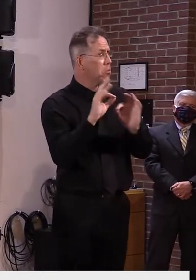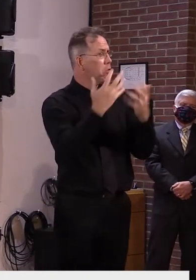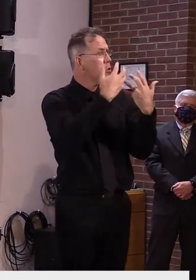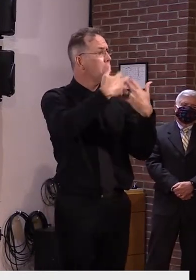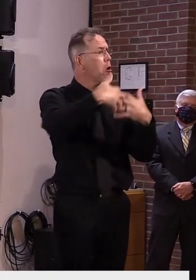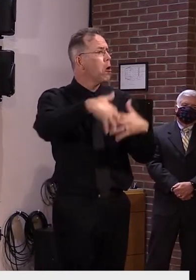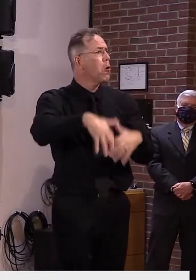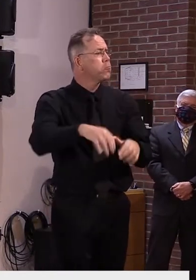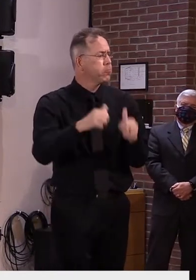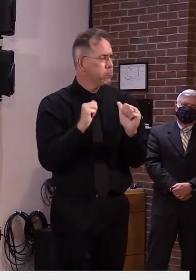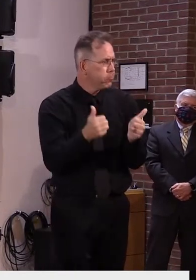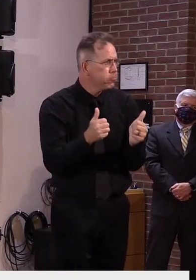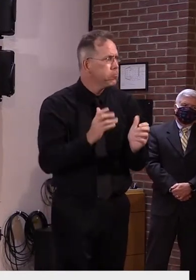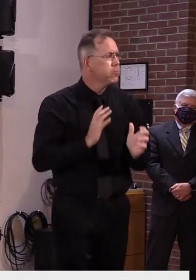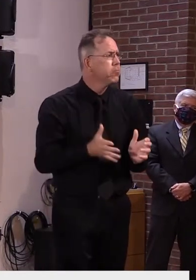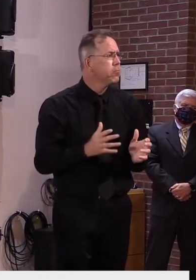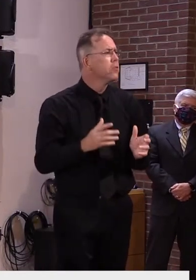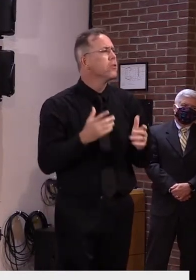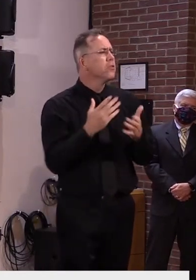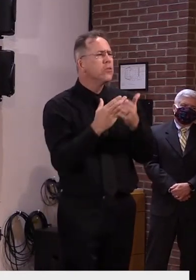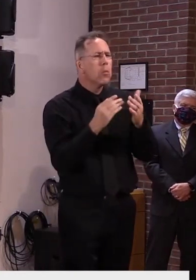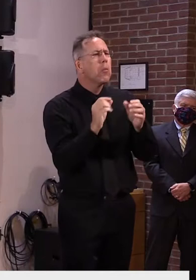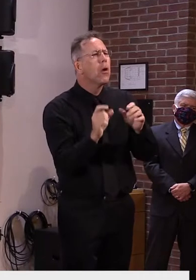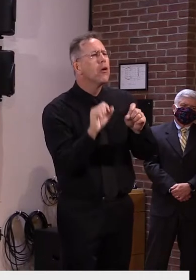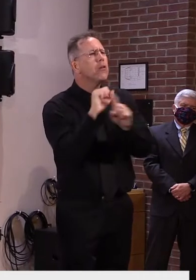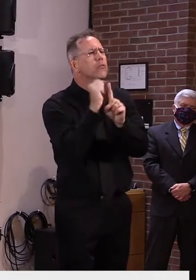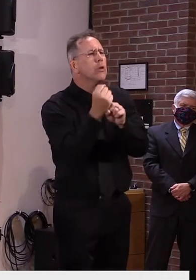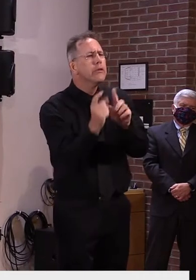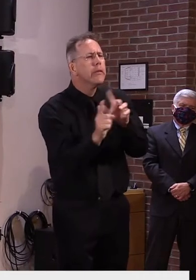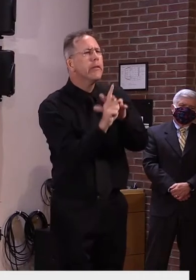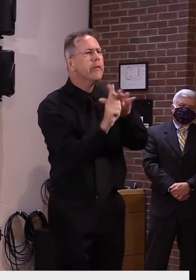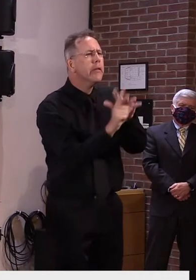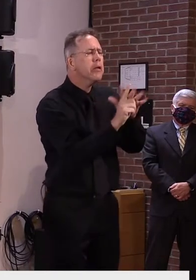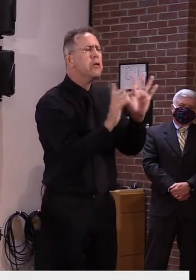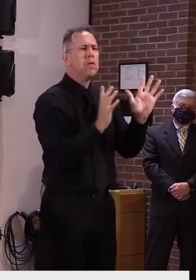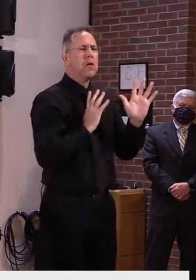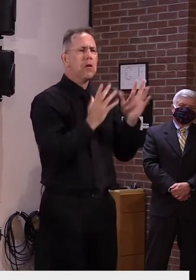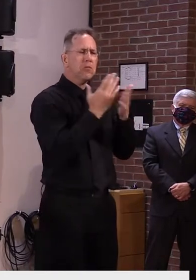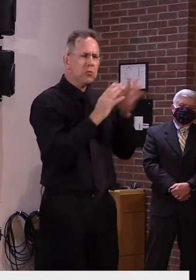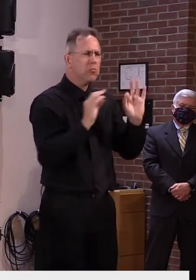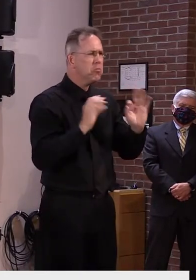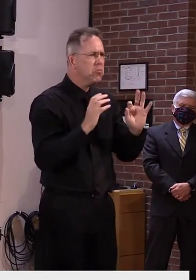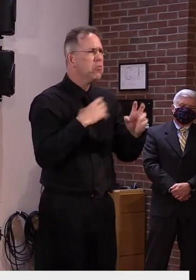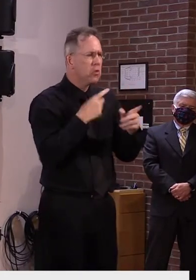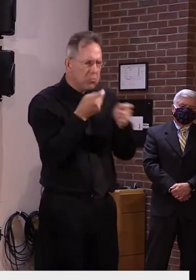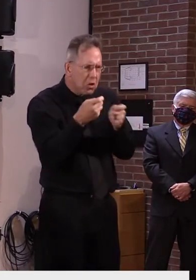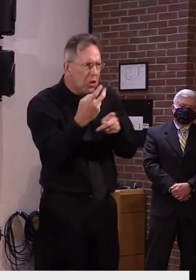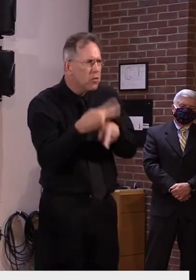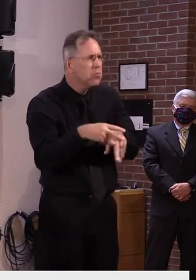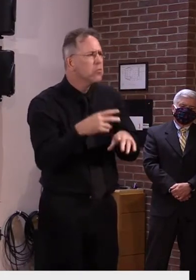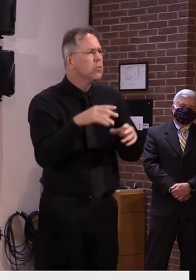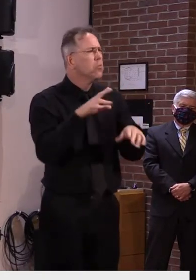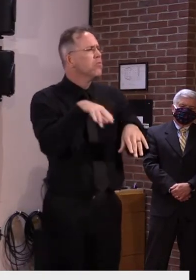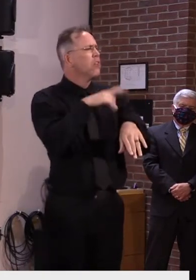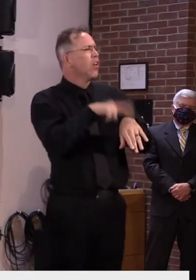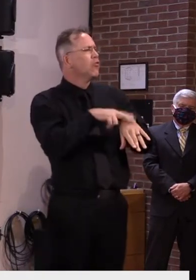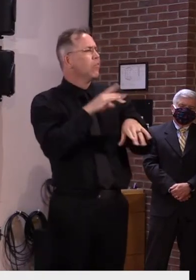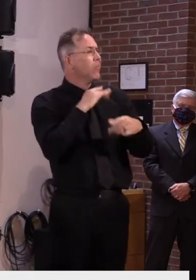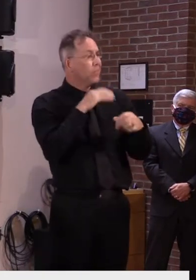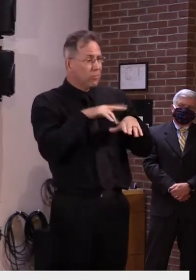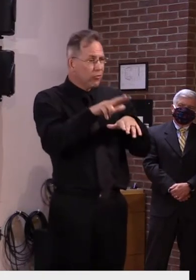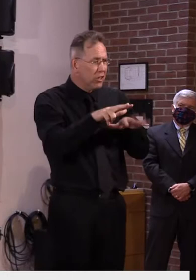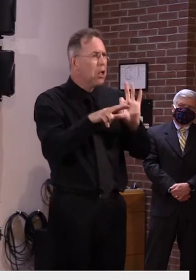of COVID-19 in our schools, and the move to step three, I think, can be seen as a natural progression in operations. As